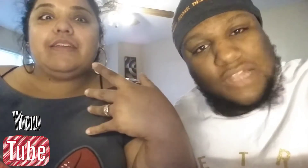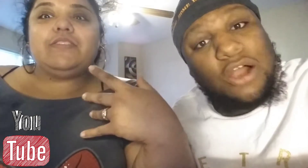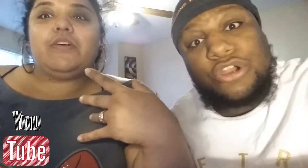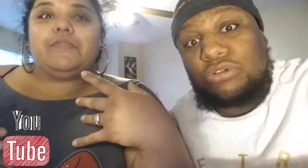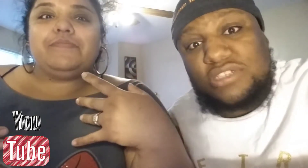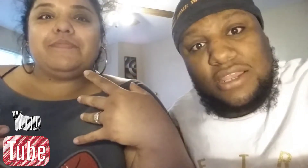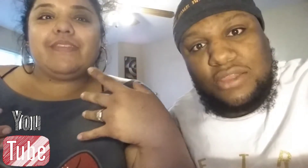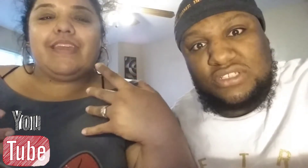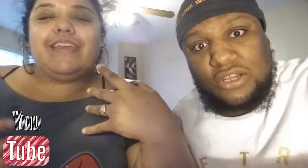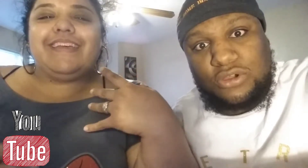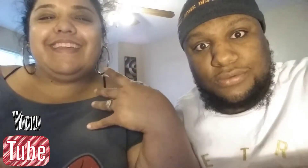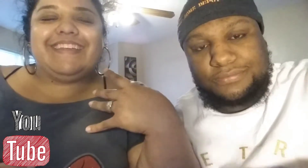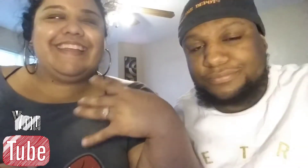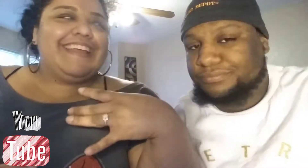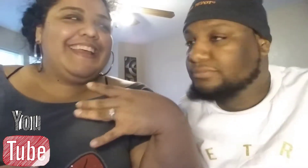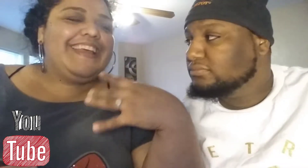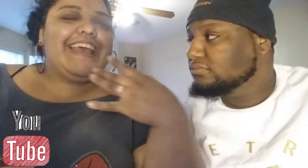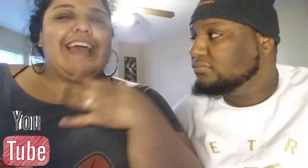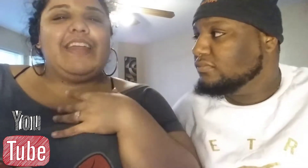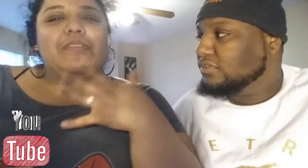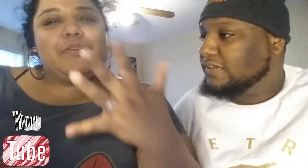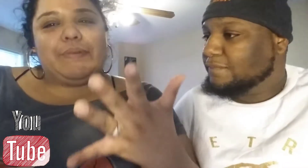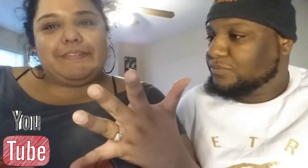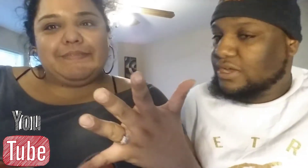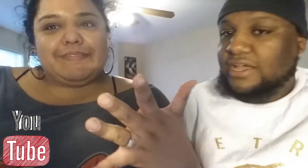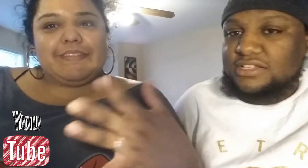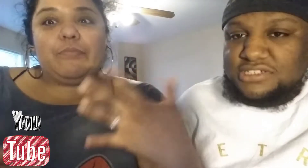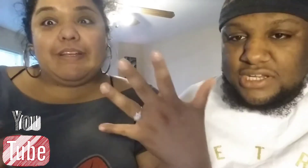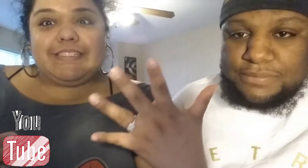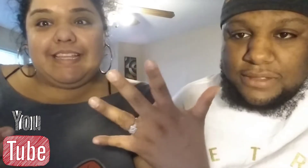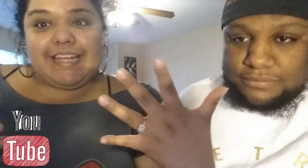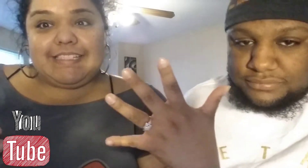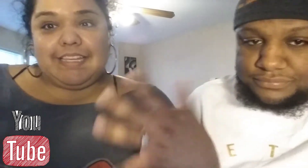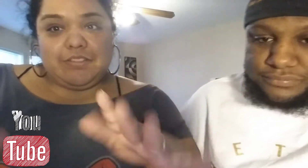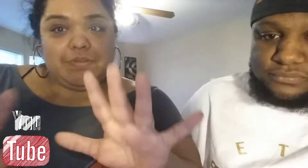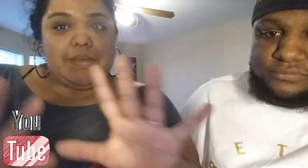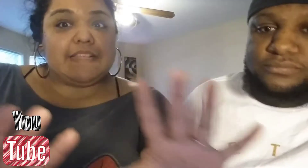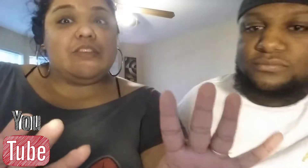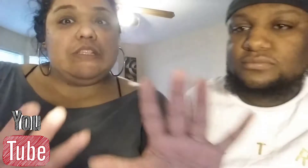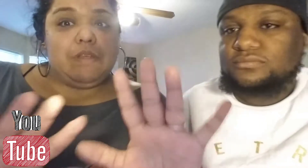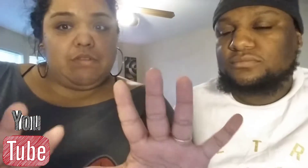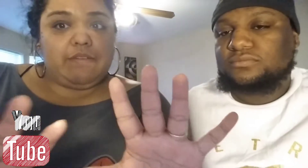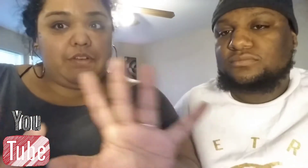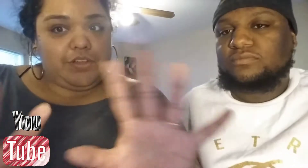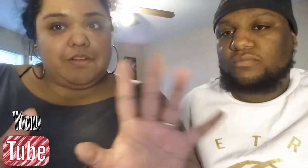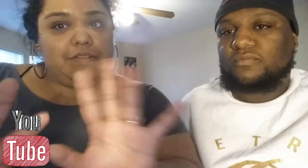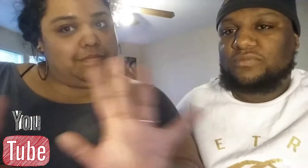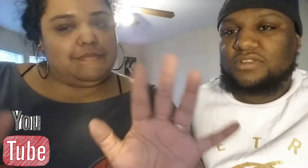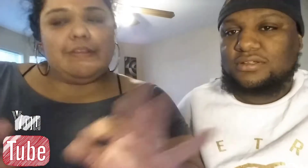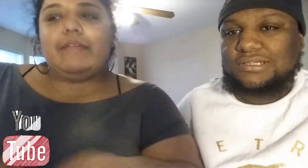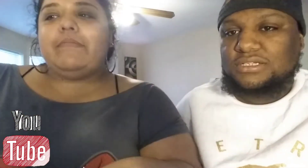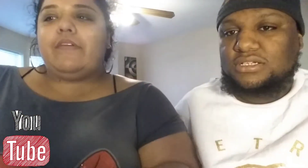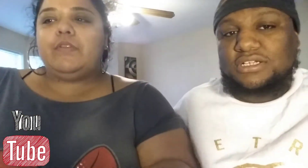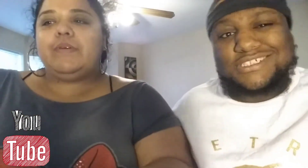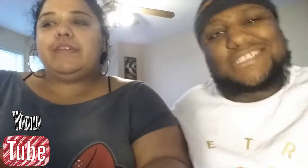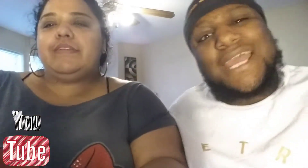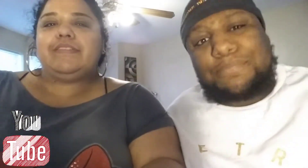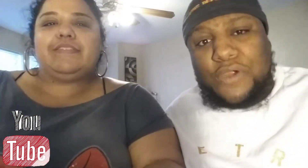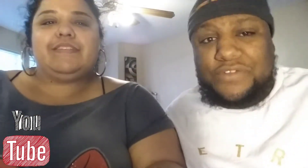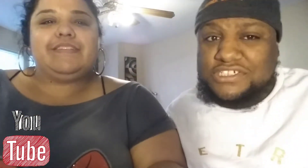I don't know sign language at all. I know a little bit. All right, let's get it back. Like I said, so excuse me, whoever, you know, not fluent. She ain't perfect. She